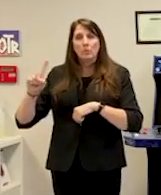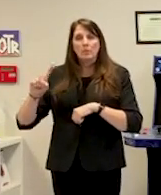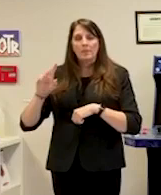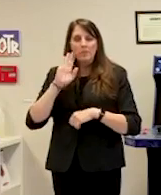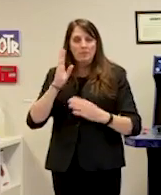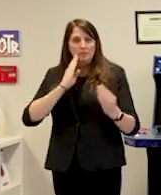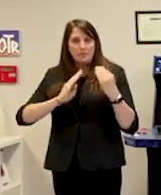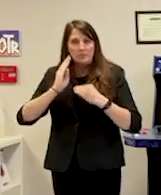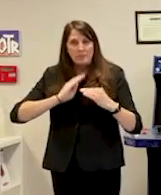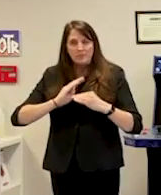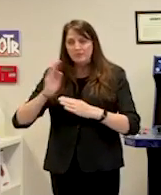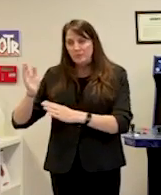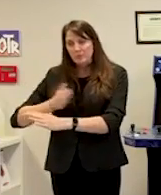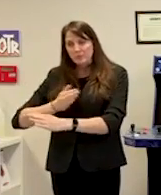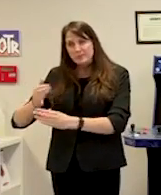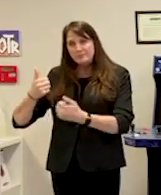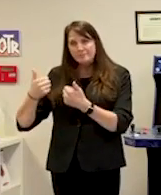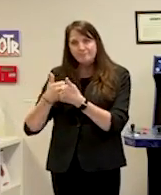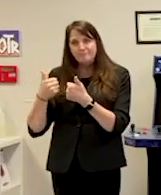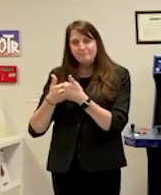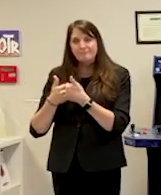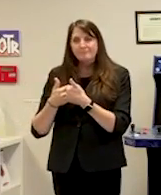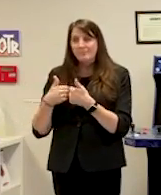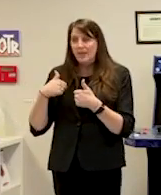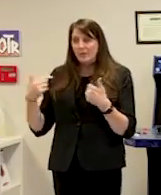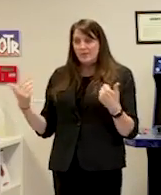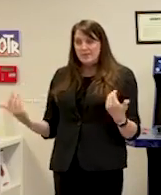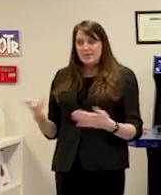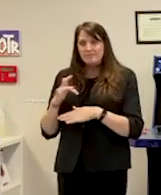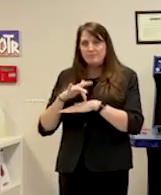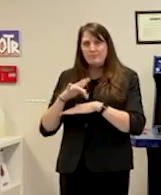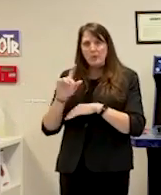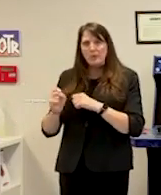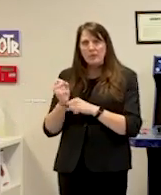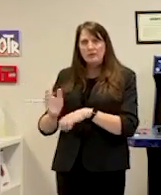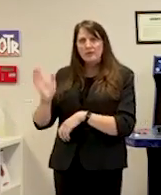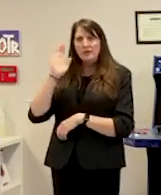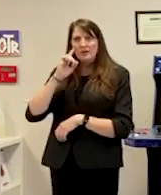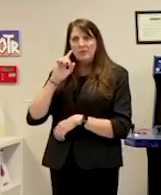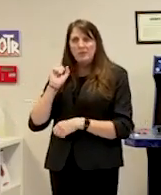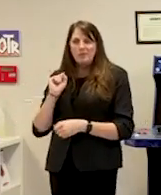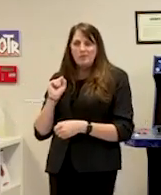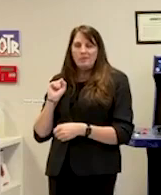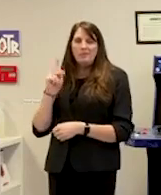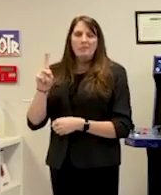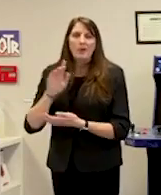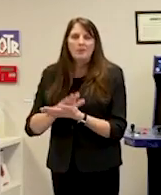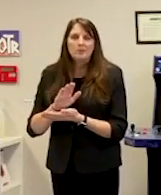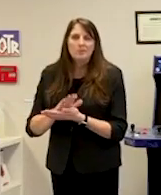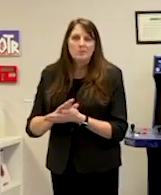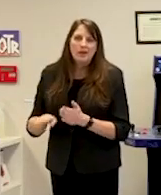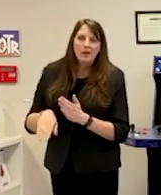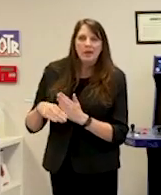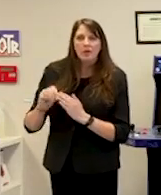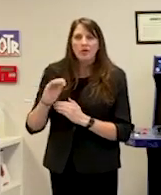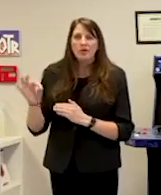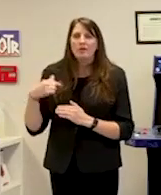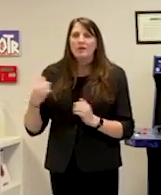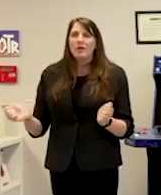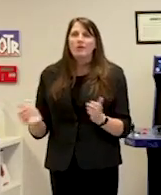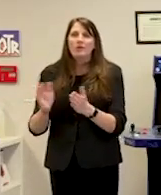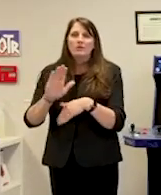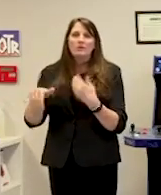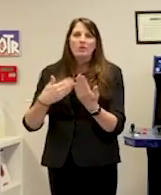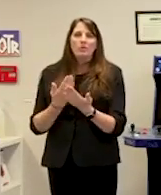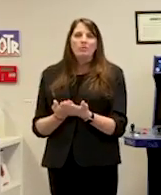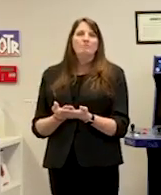food and music and games. And I was here a year ago for the back-to-school kickoff, and I encourage everyone in our